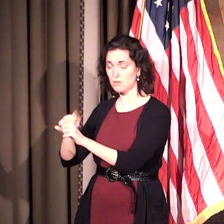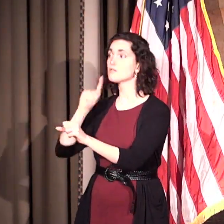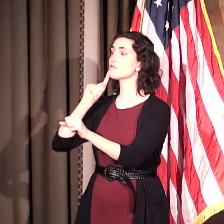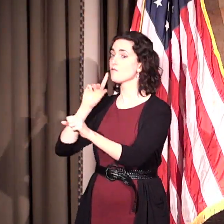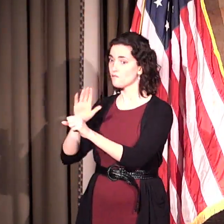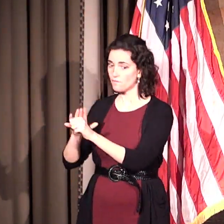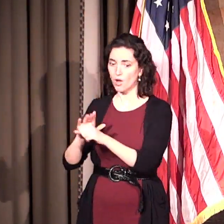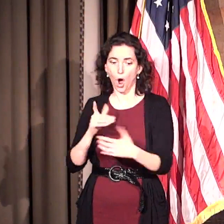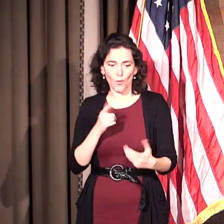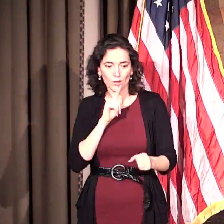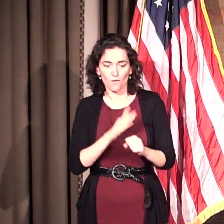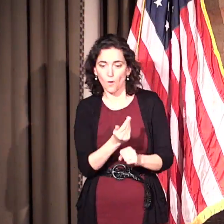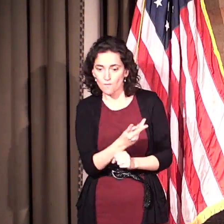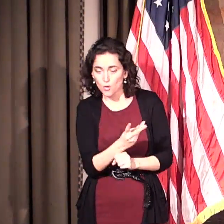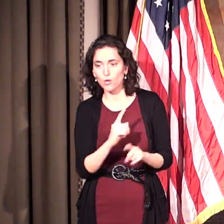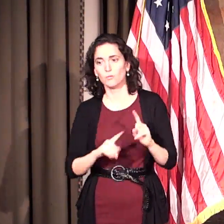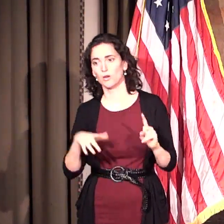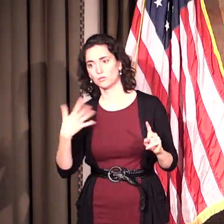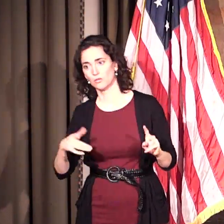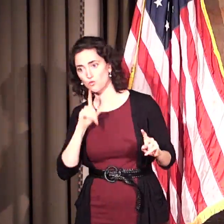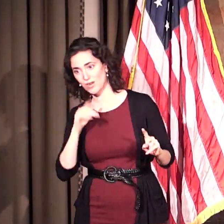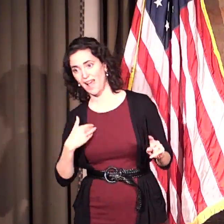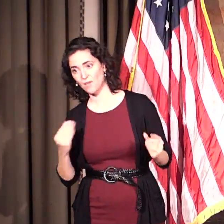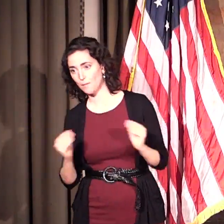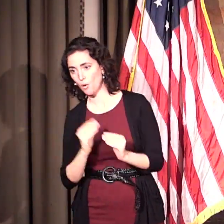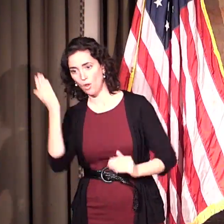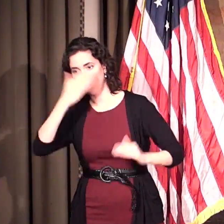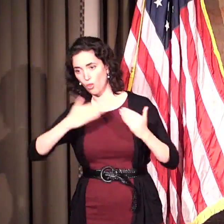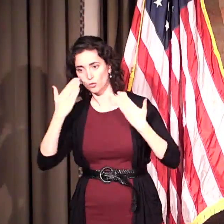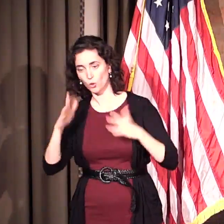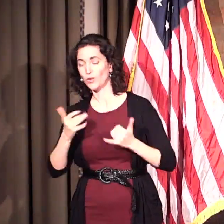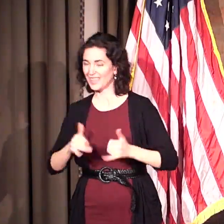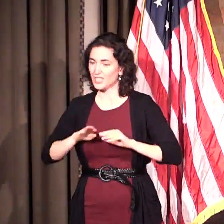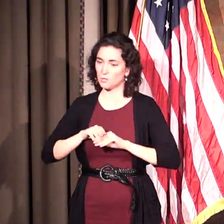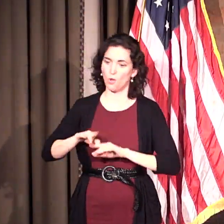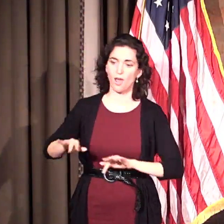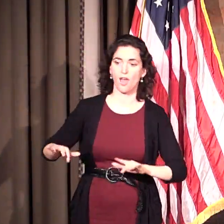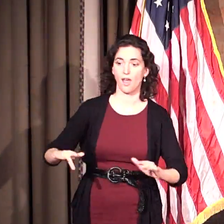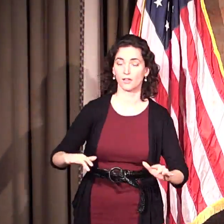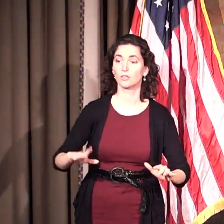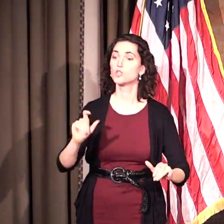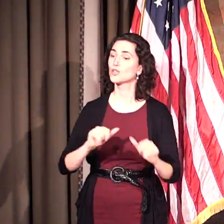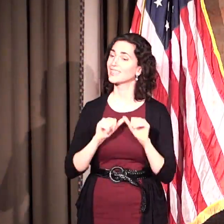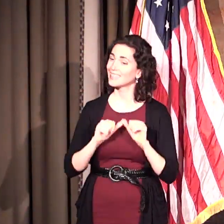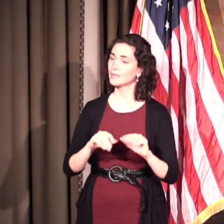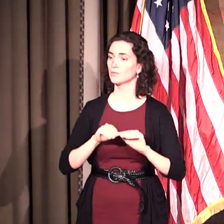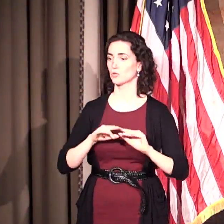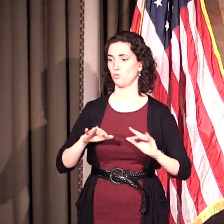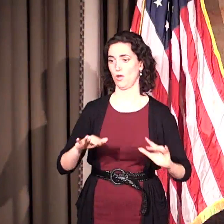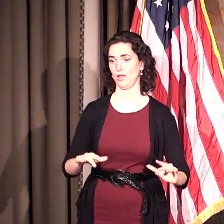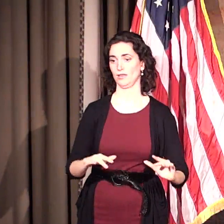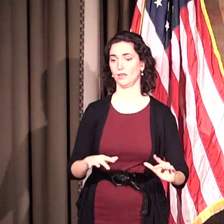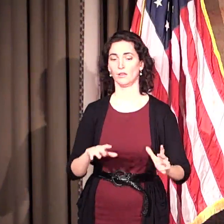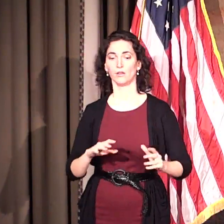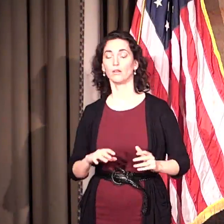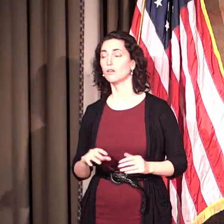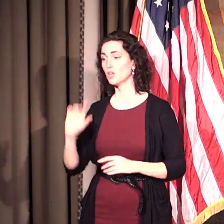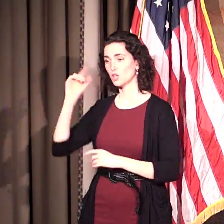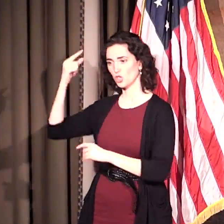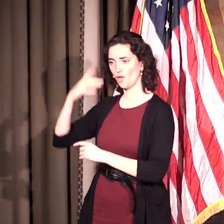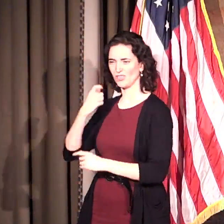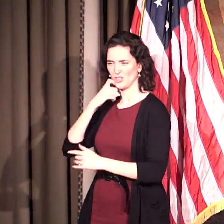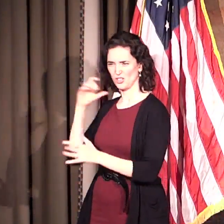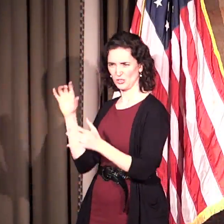to be identified so far. That's going to continue to spread. We anticipate those cases are going to grow. As the governor said,